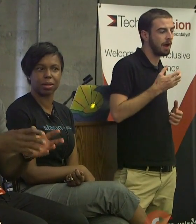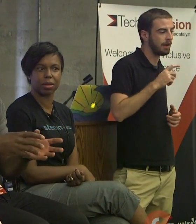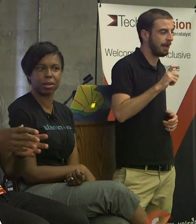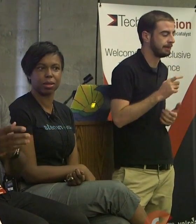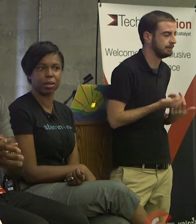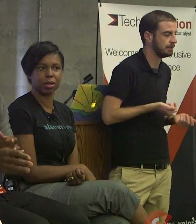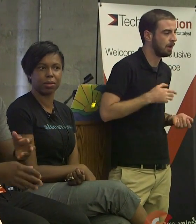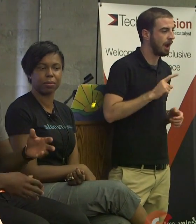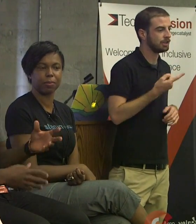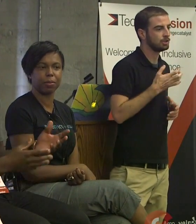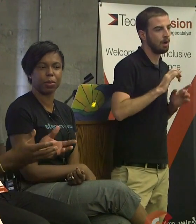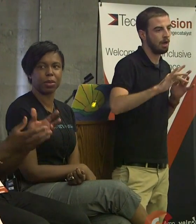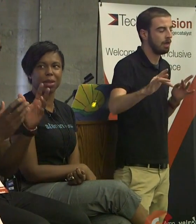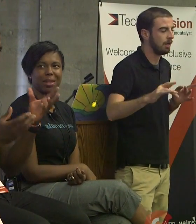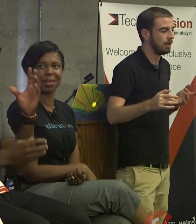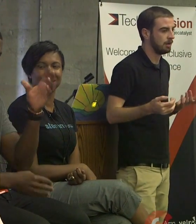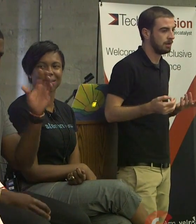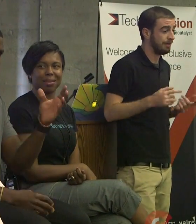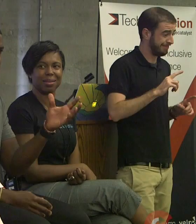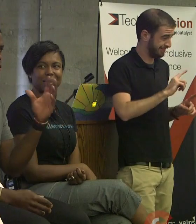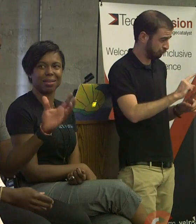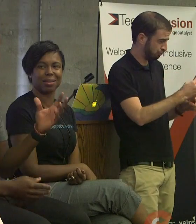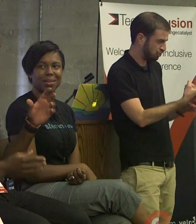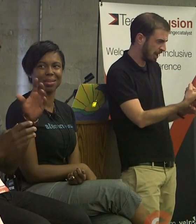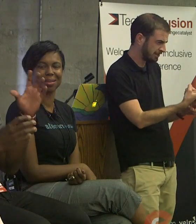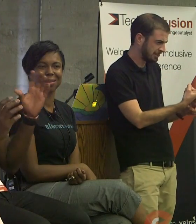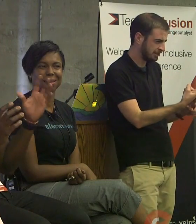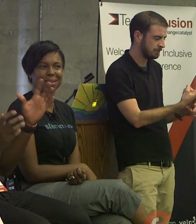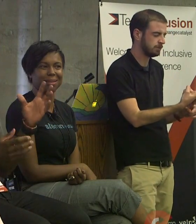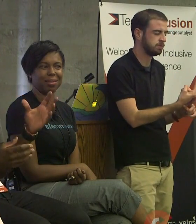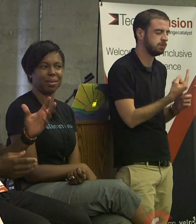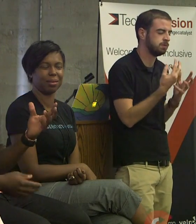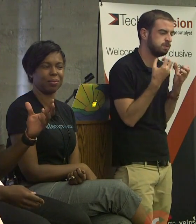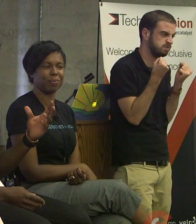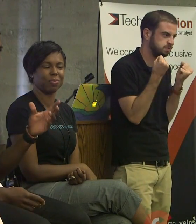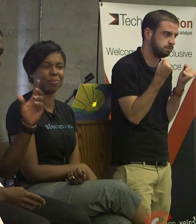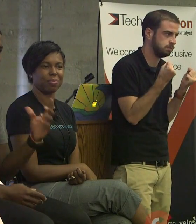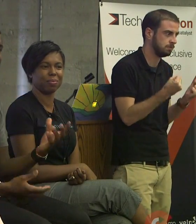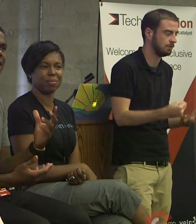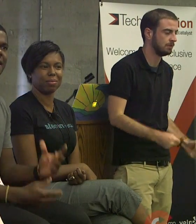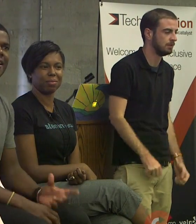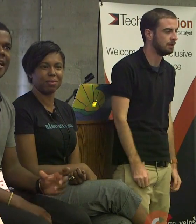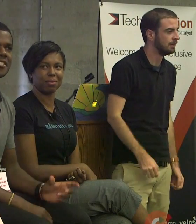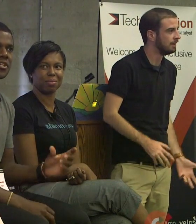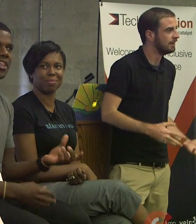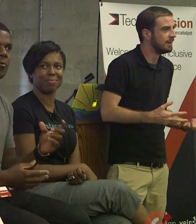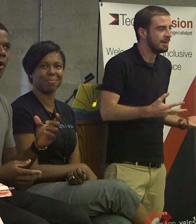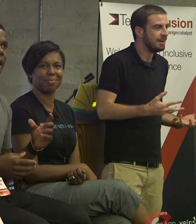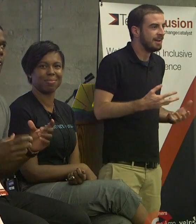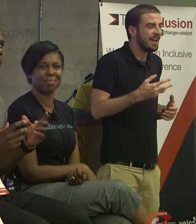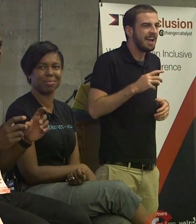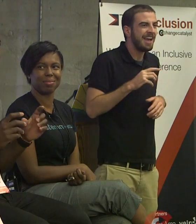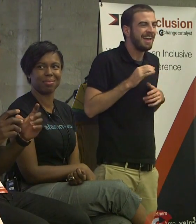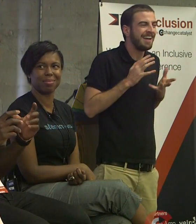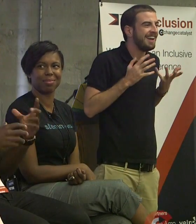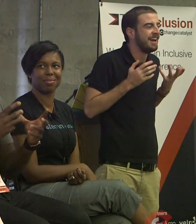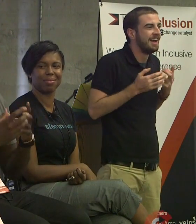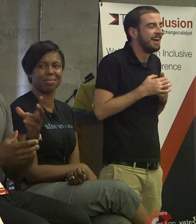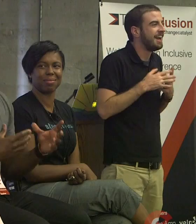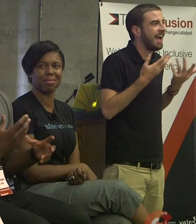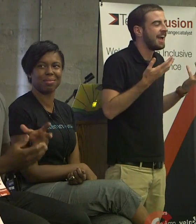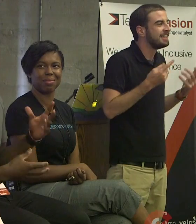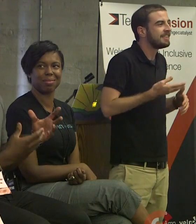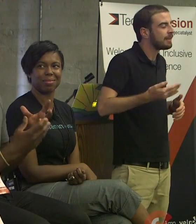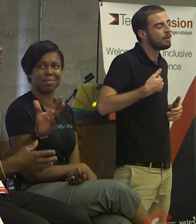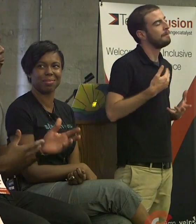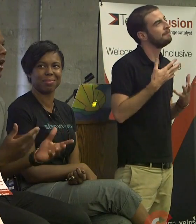want to ask you for whatever, that word just drives me insane. Yeah. And it's such a thing where again,